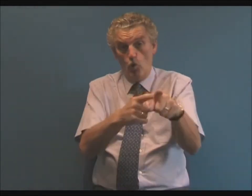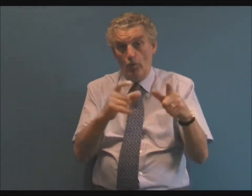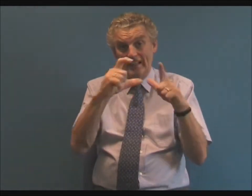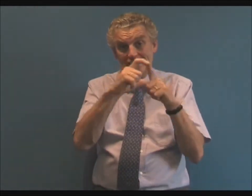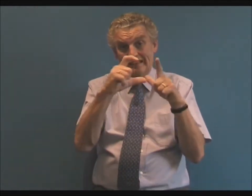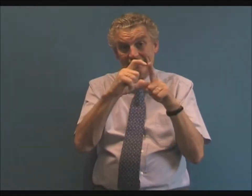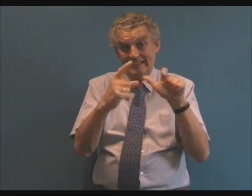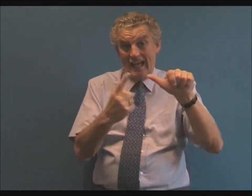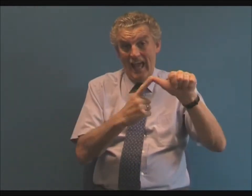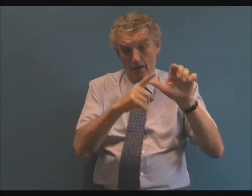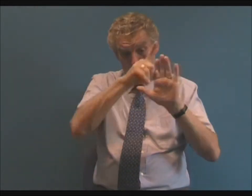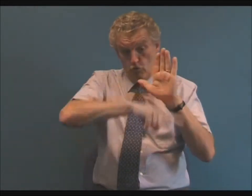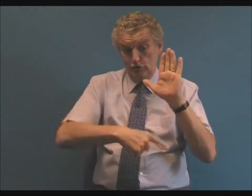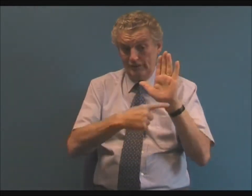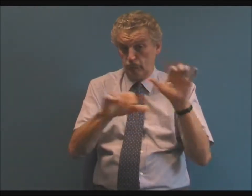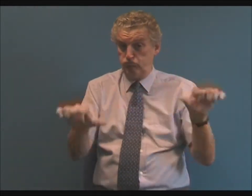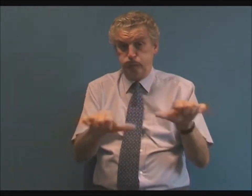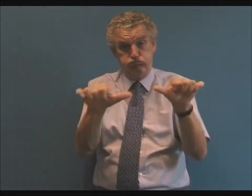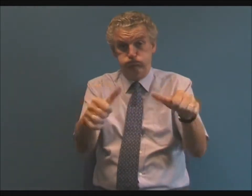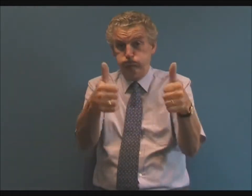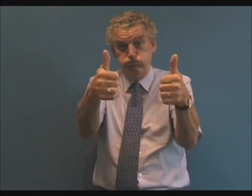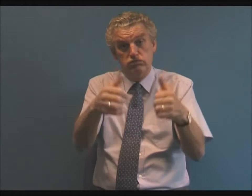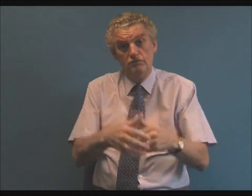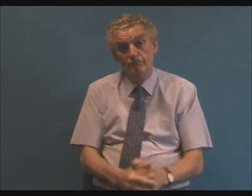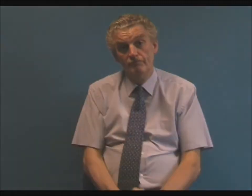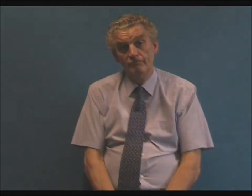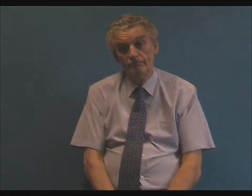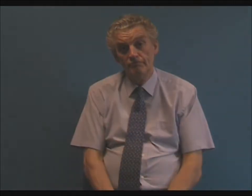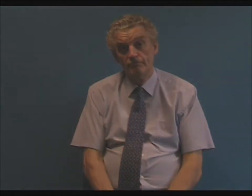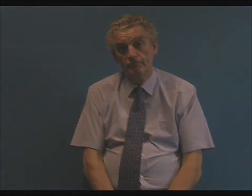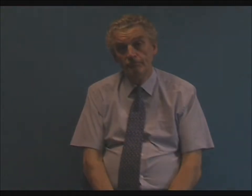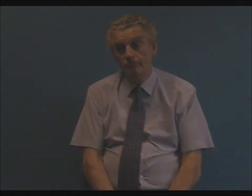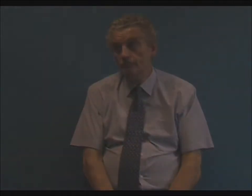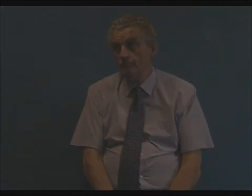we'll all be happy, and you'll be following the Disability Discrimination Act perfectly.